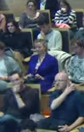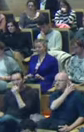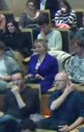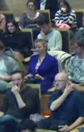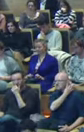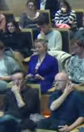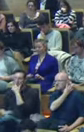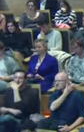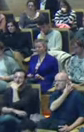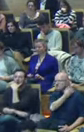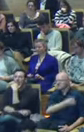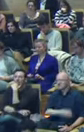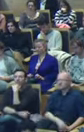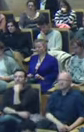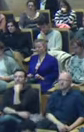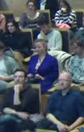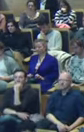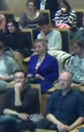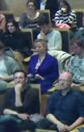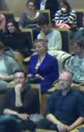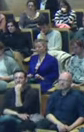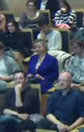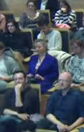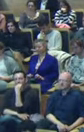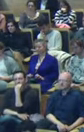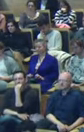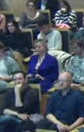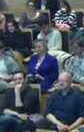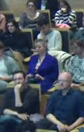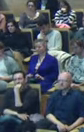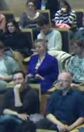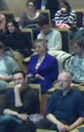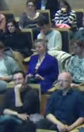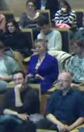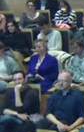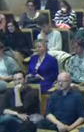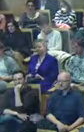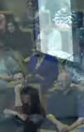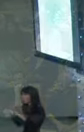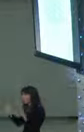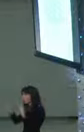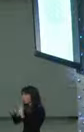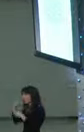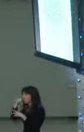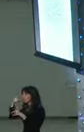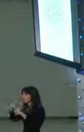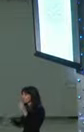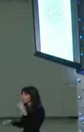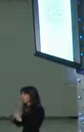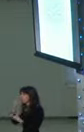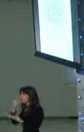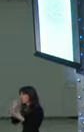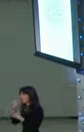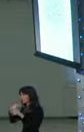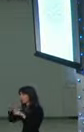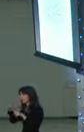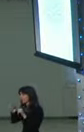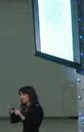And these different forms are coming together to create a new work. And that is the nature of intermediate art, when